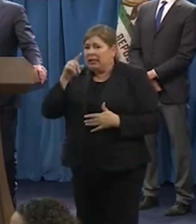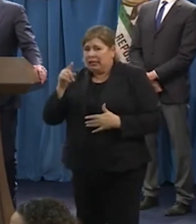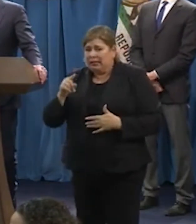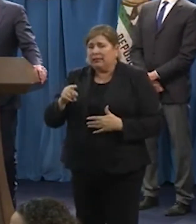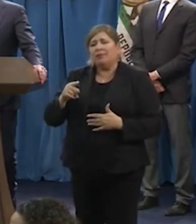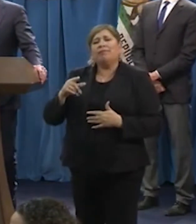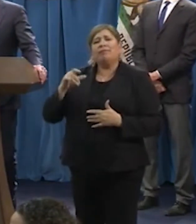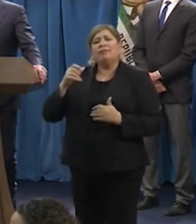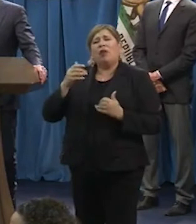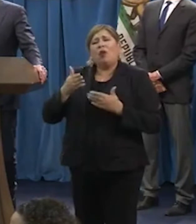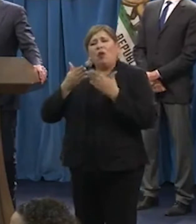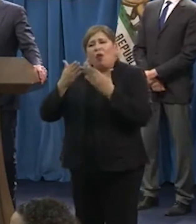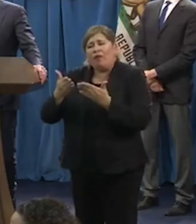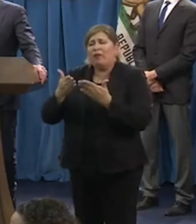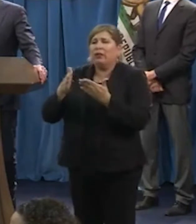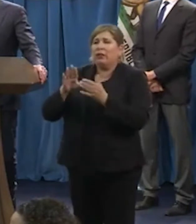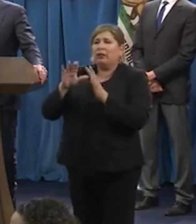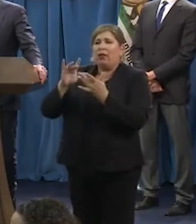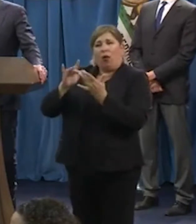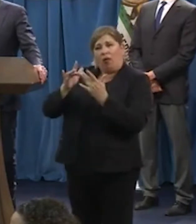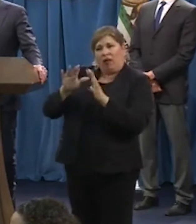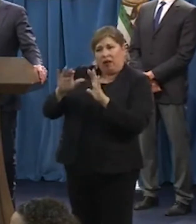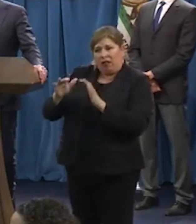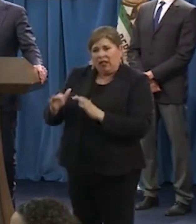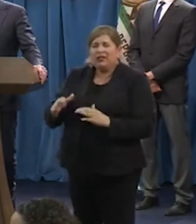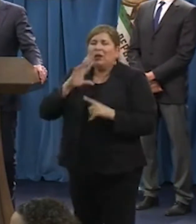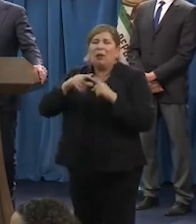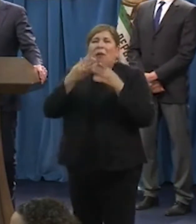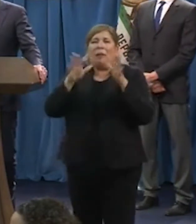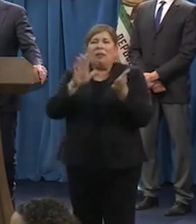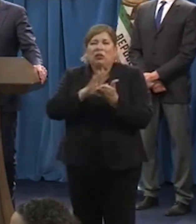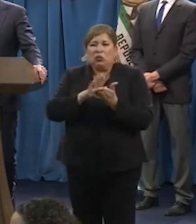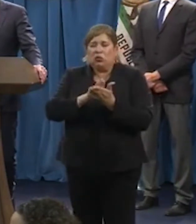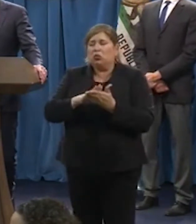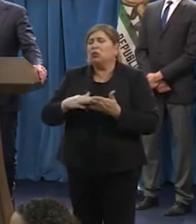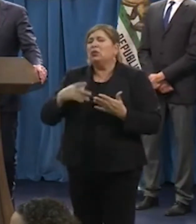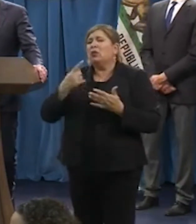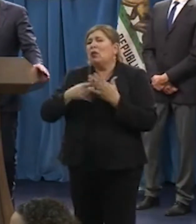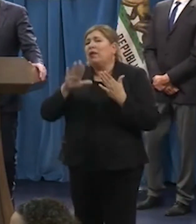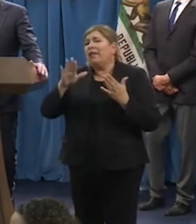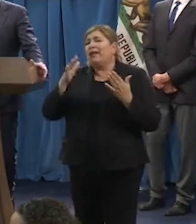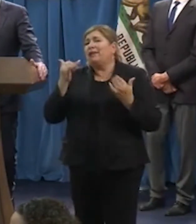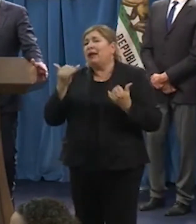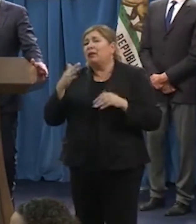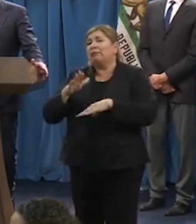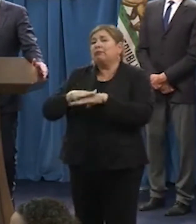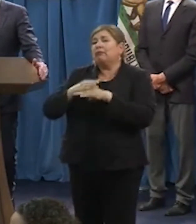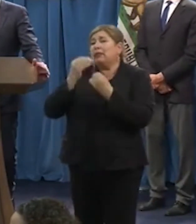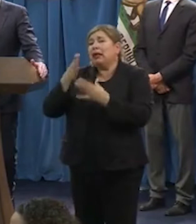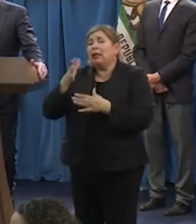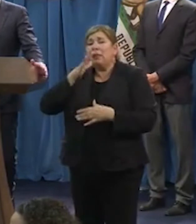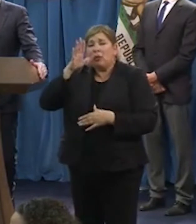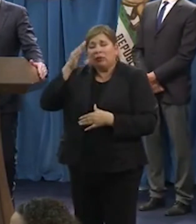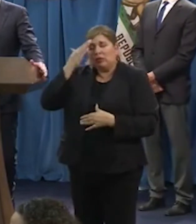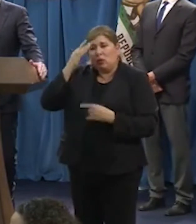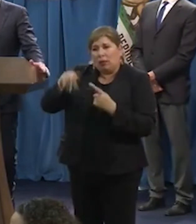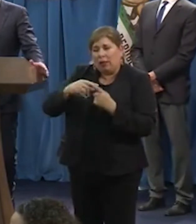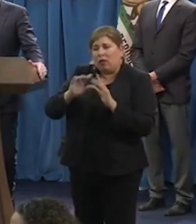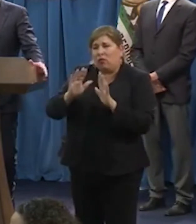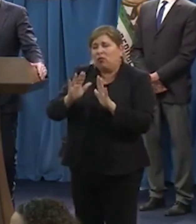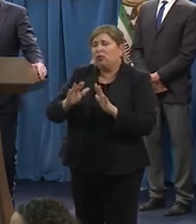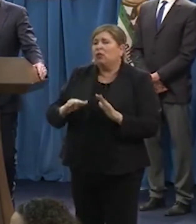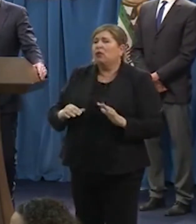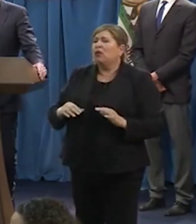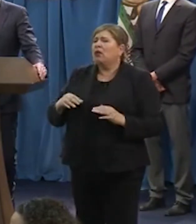of offering classes. I'm talking about public school. As what the next step may be, what they're informing parents about. What kind of conversations have been had